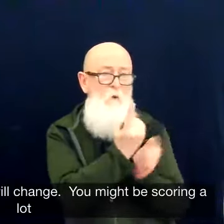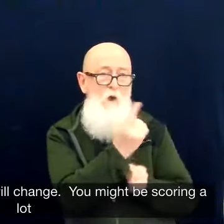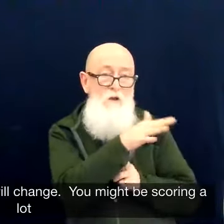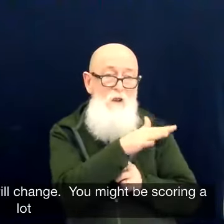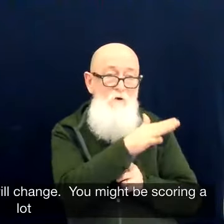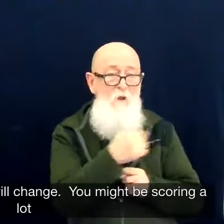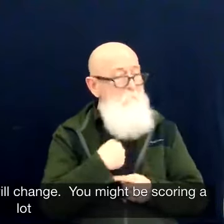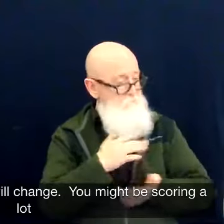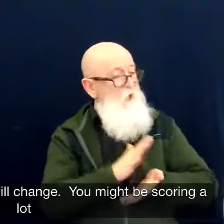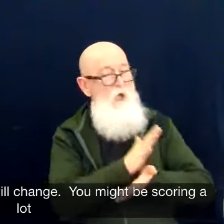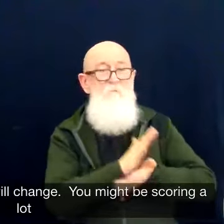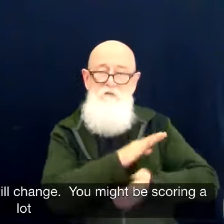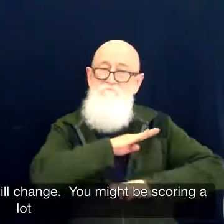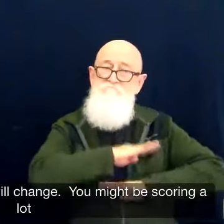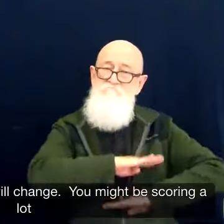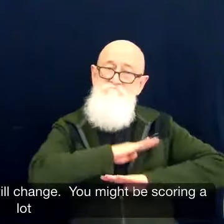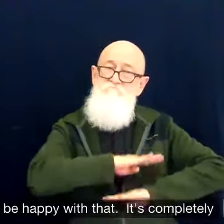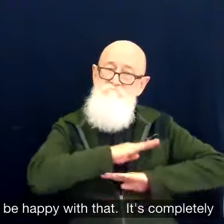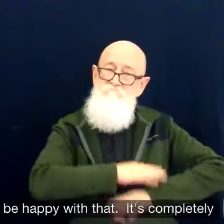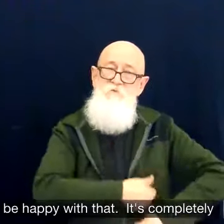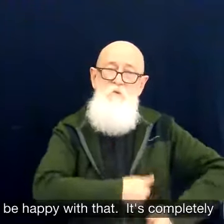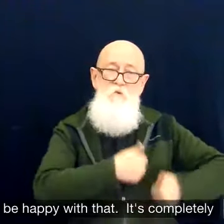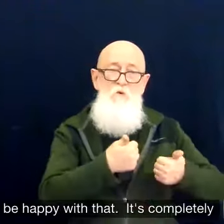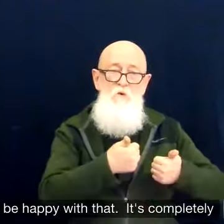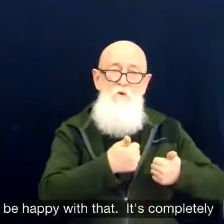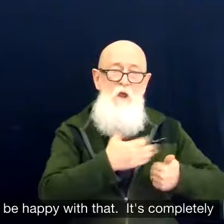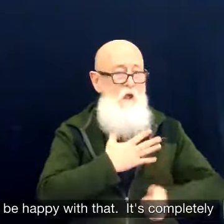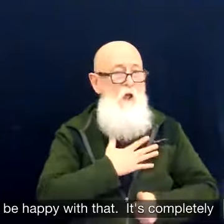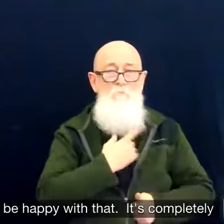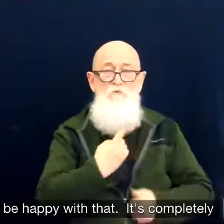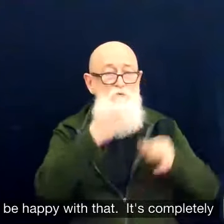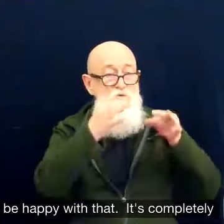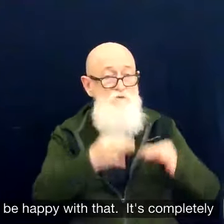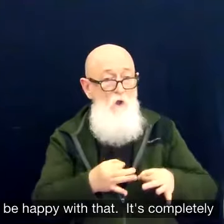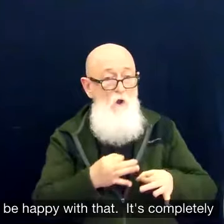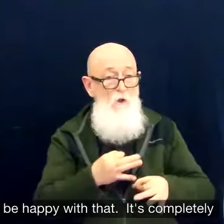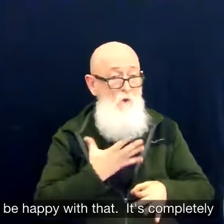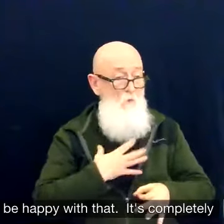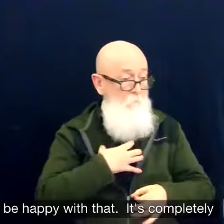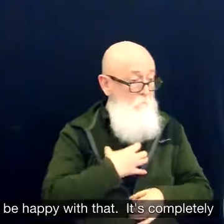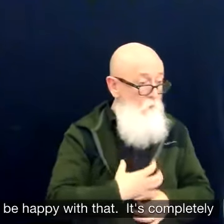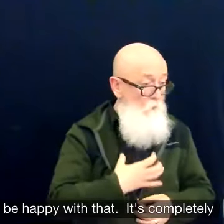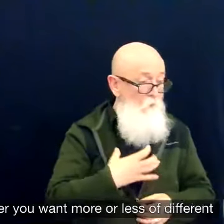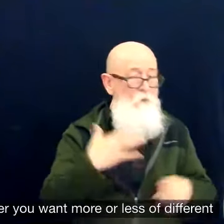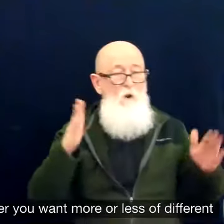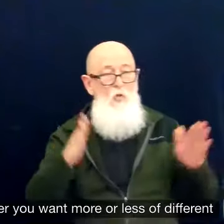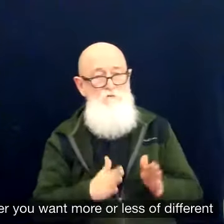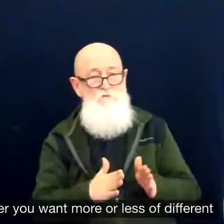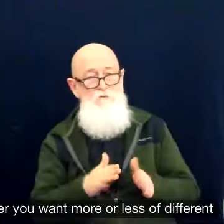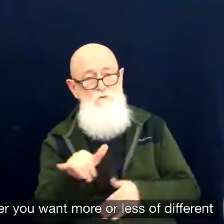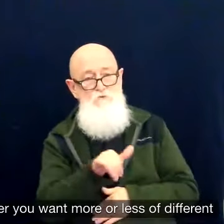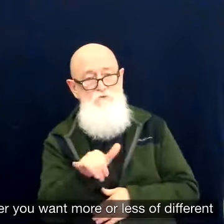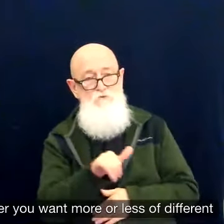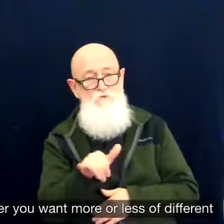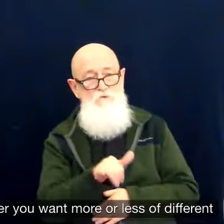It's completely up to you to decide whether you want more or less of different aspects. But the main thing is that